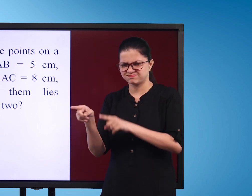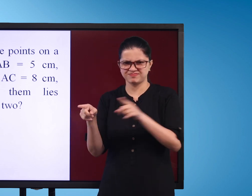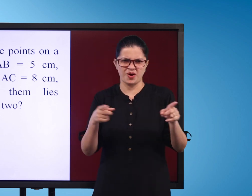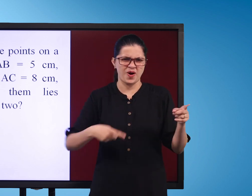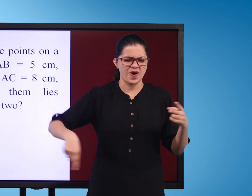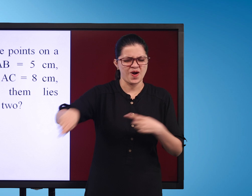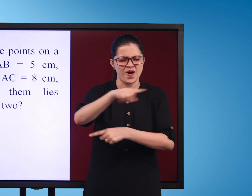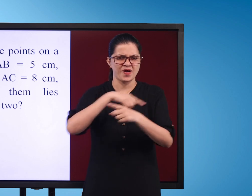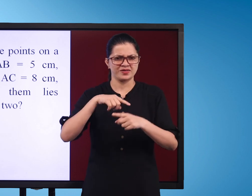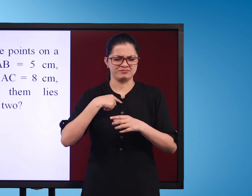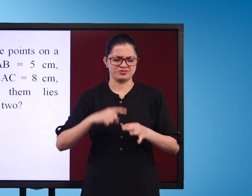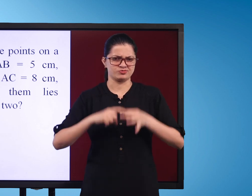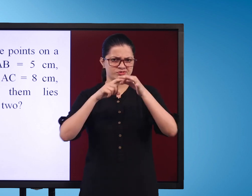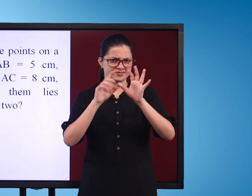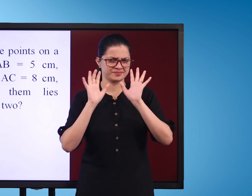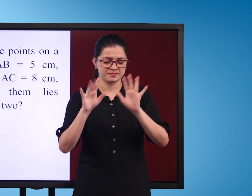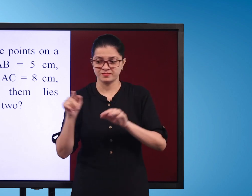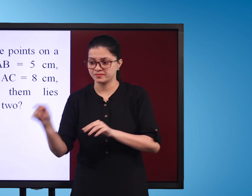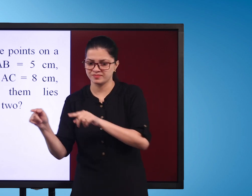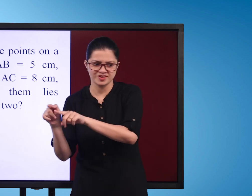which one of them lies between the other two?